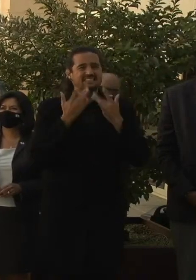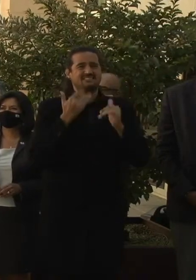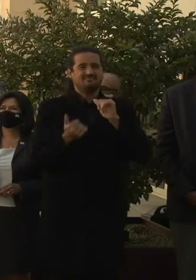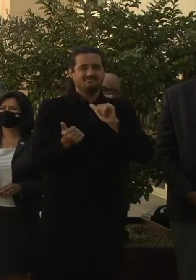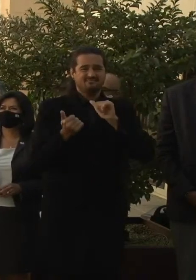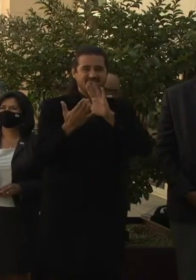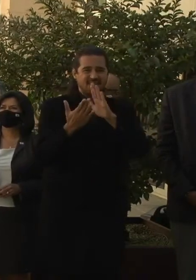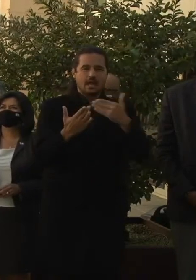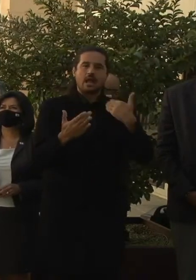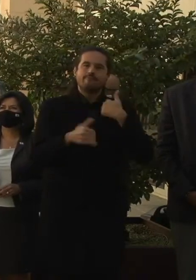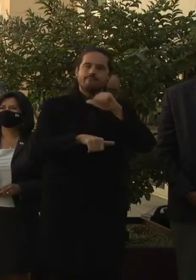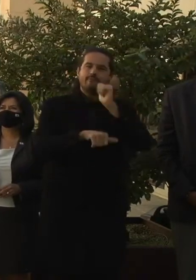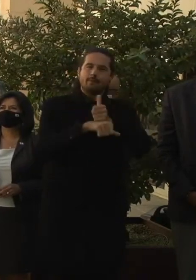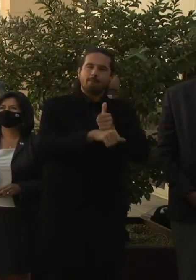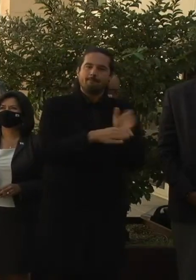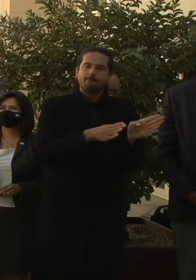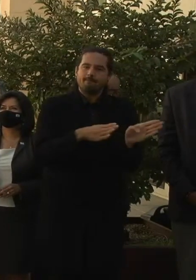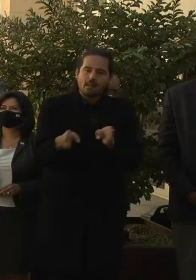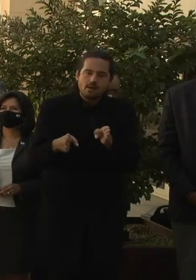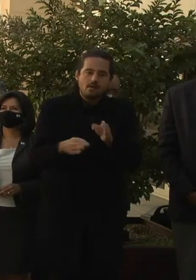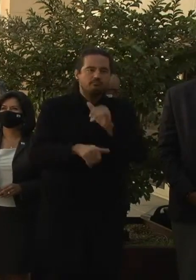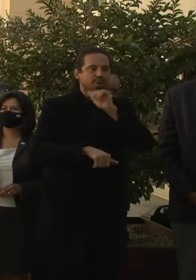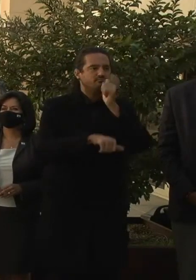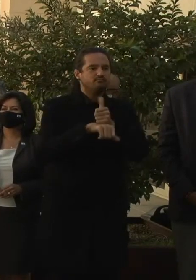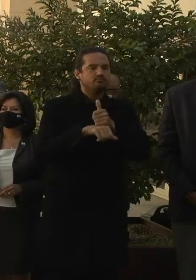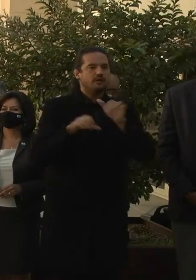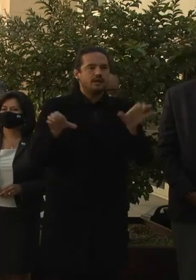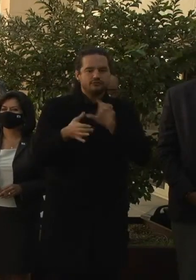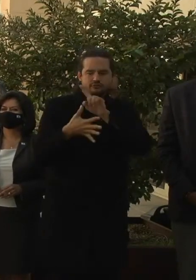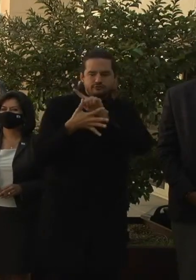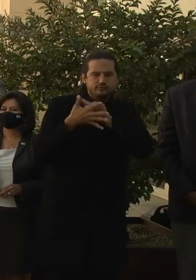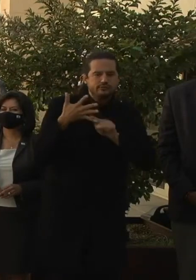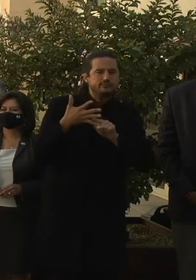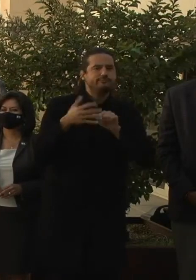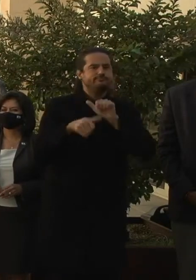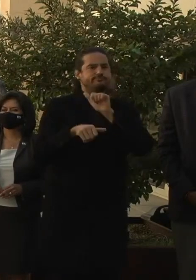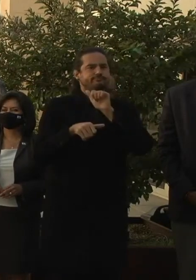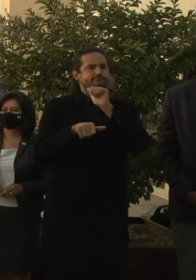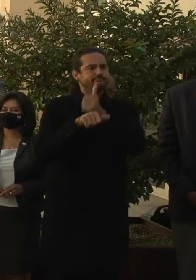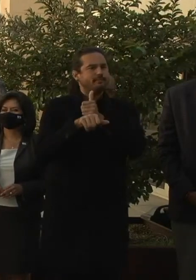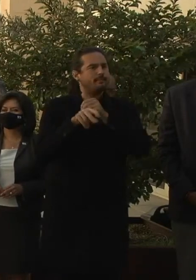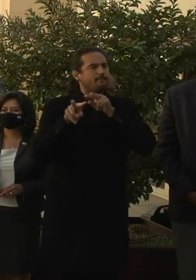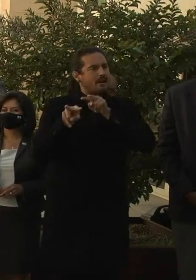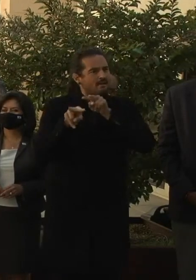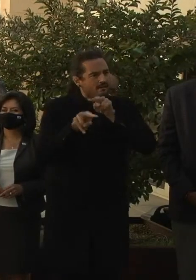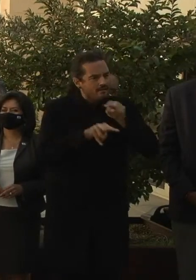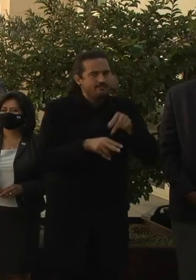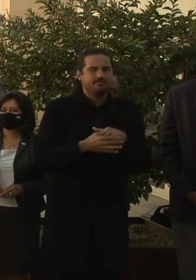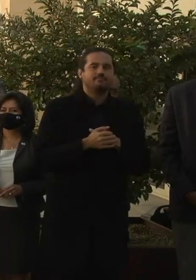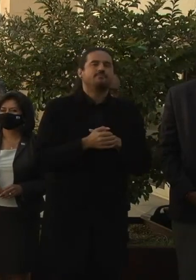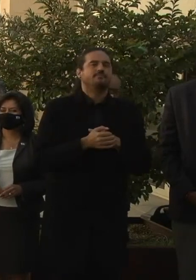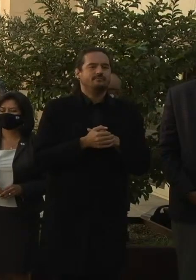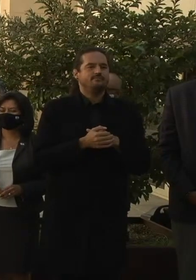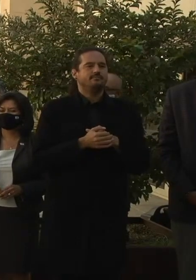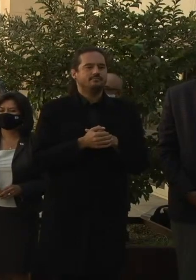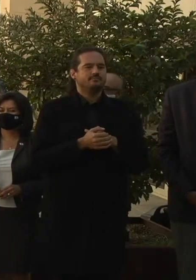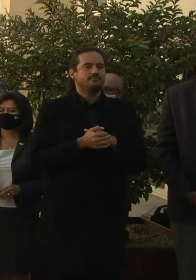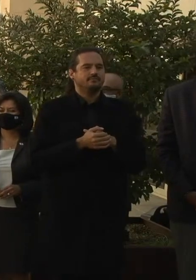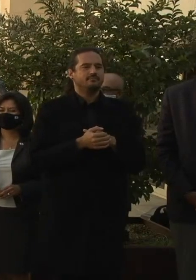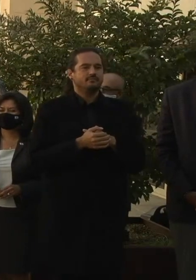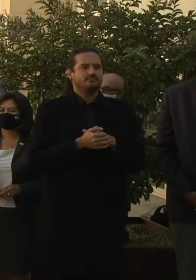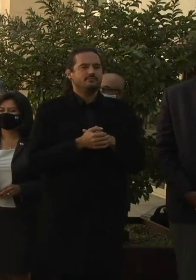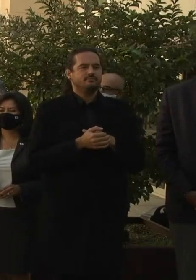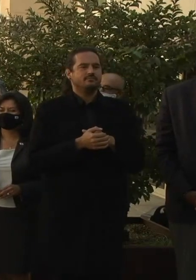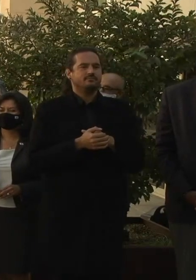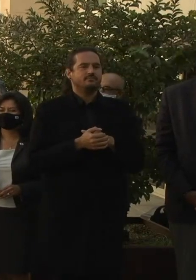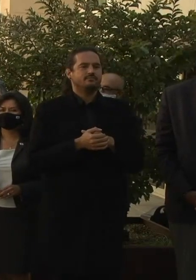strategy and plan to back it up. But I think on the basis of those that are assembled here today in the seriousness of purpose which